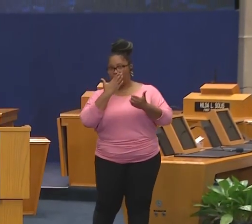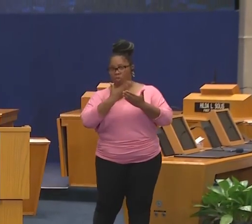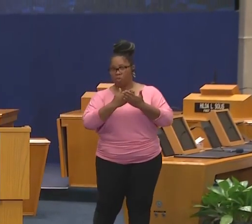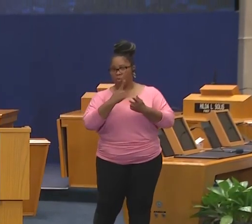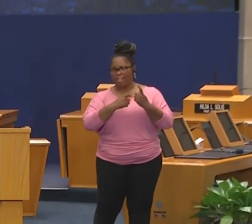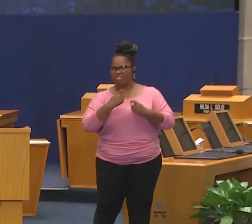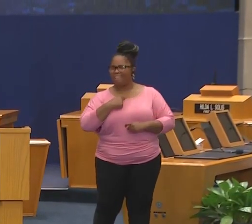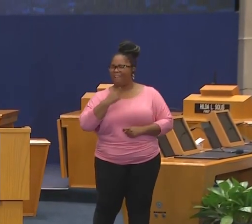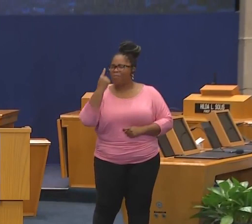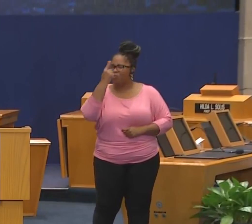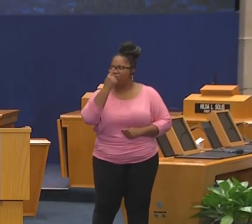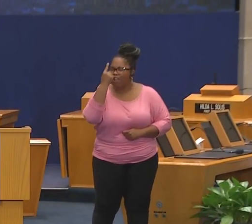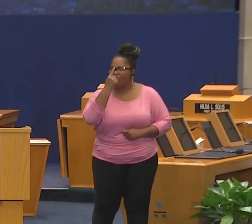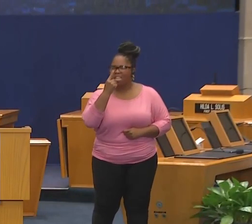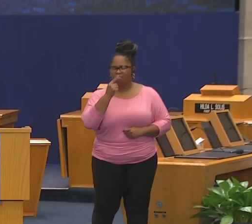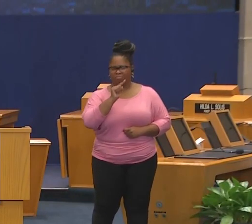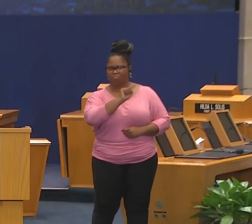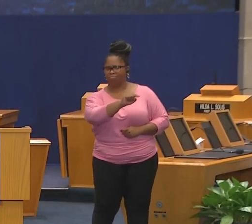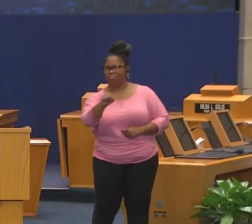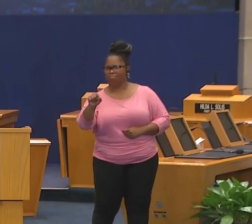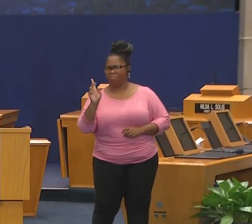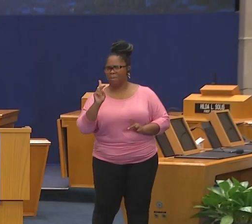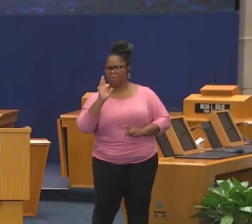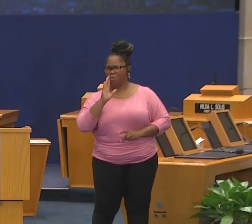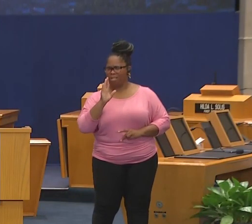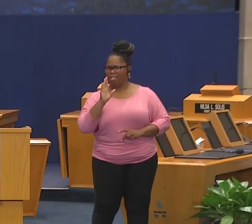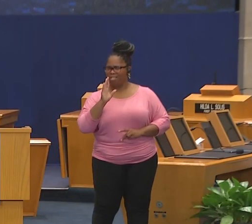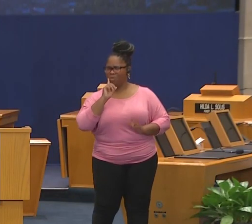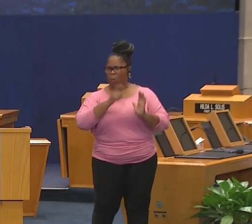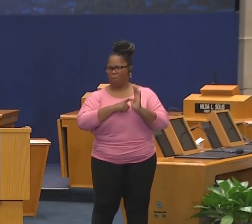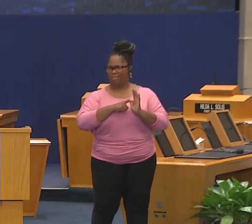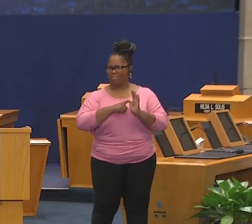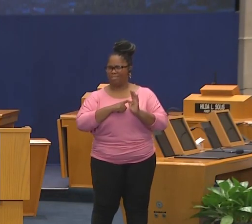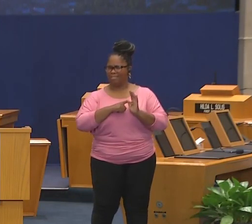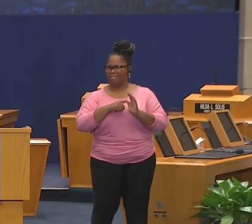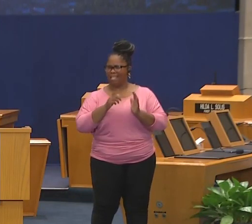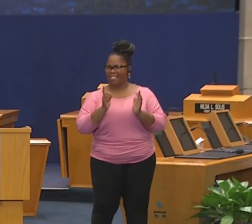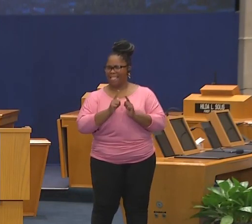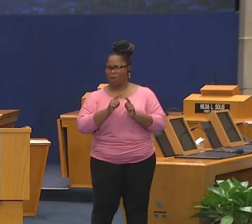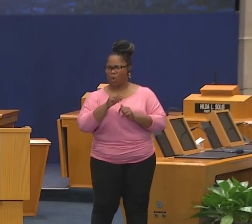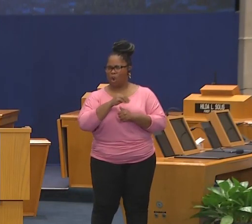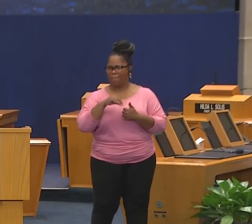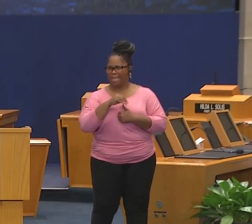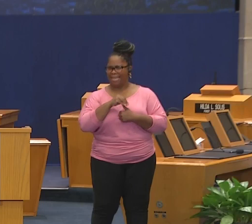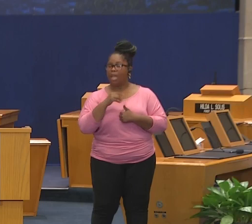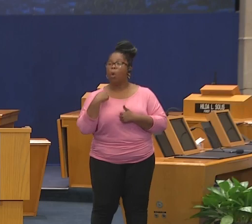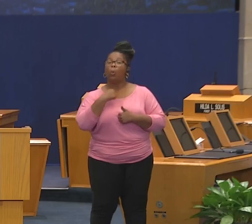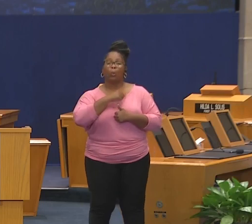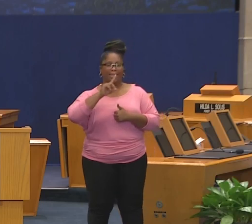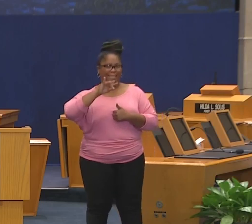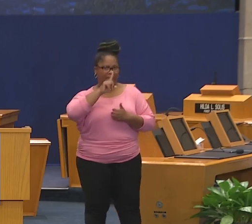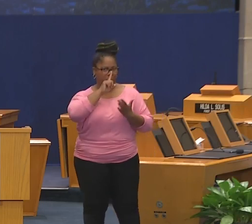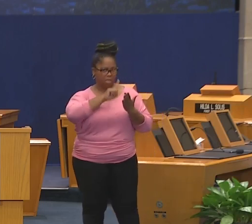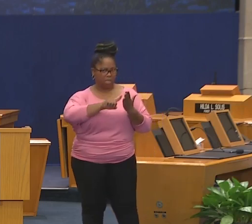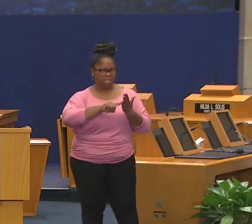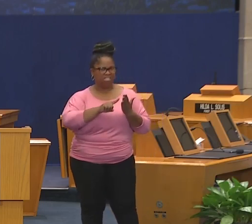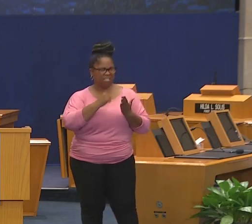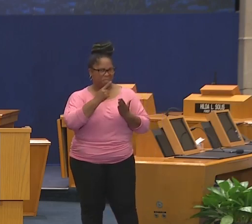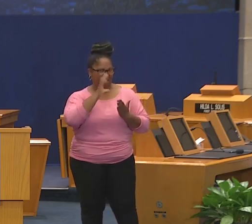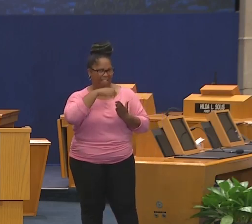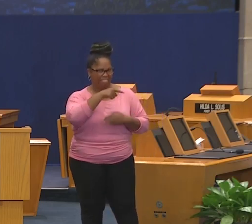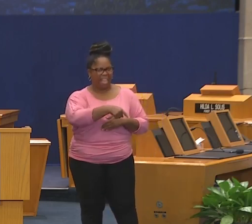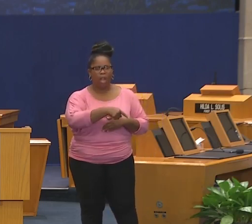else was going to notice that there's something odd about Little Armenia. So we did look into it because you're right, the rate is